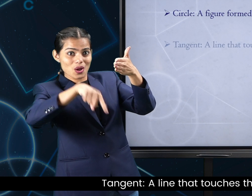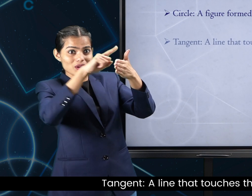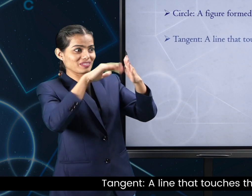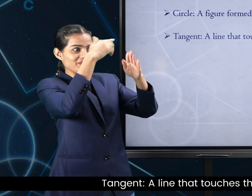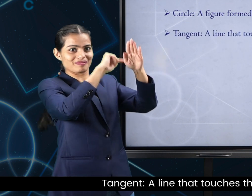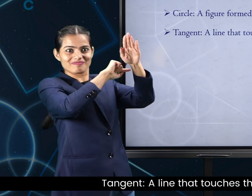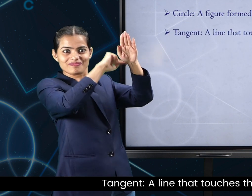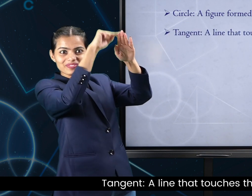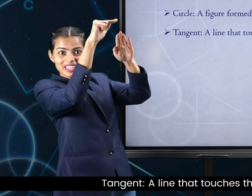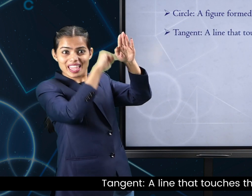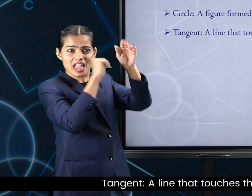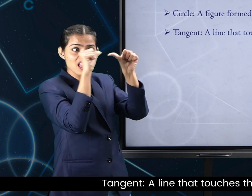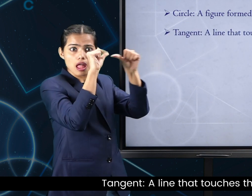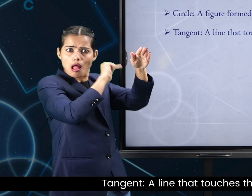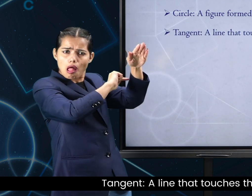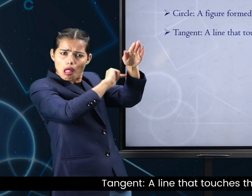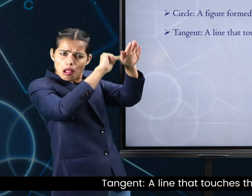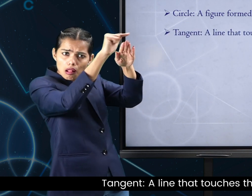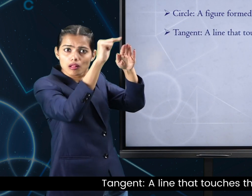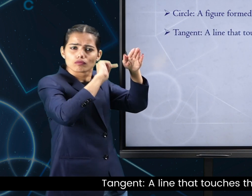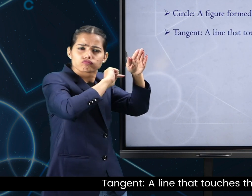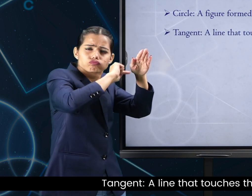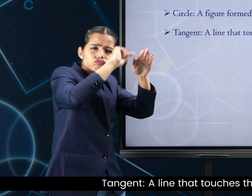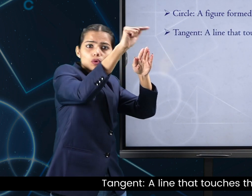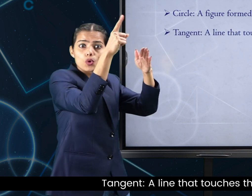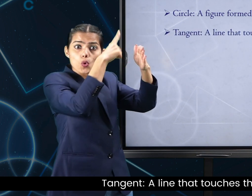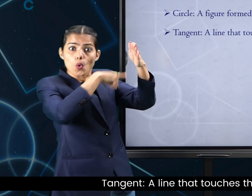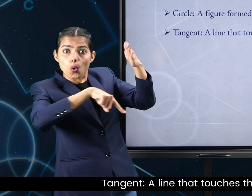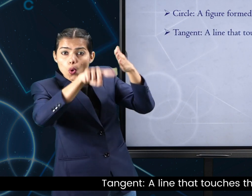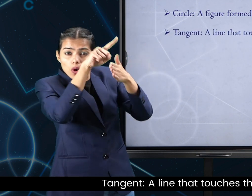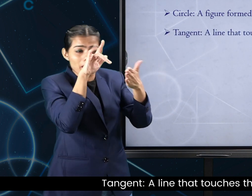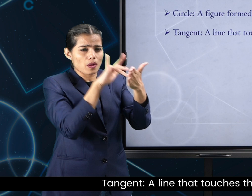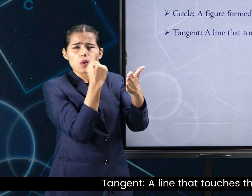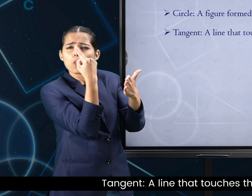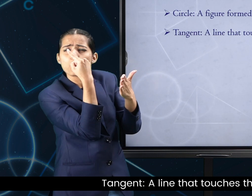Tangent. A line that touches the circle at a single point.